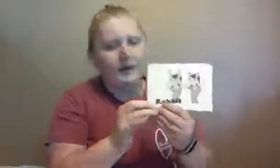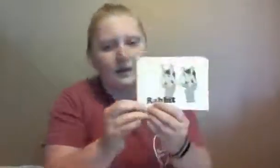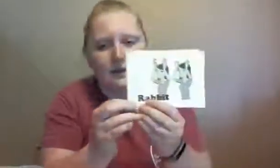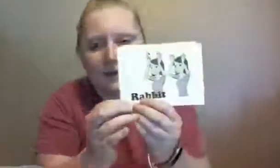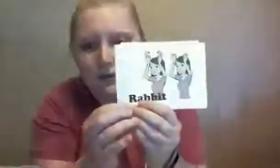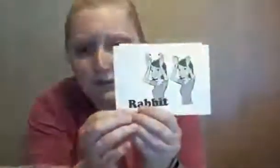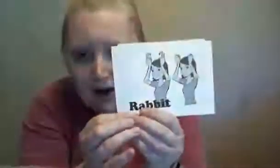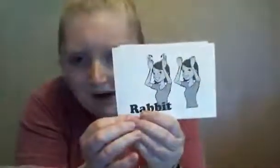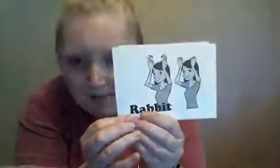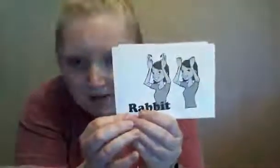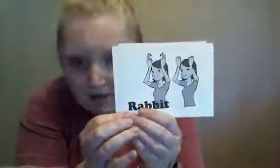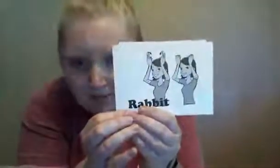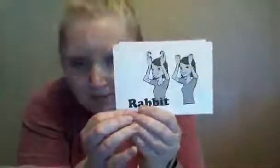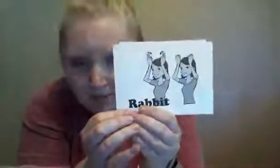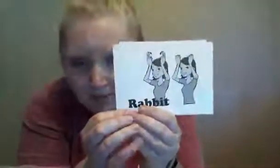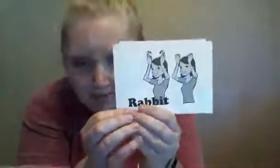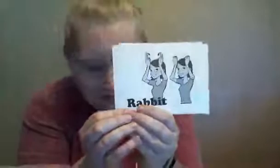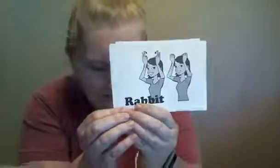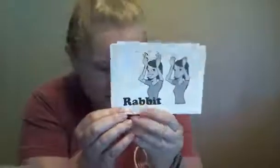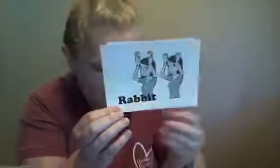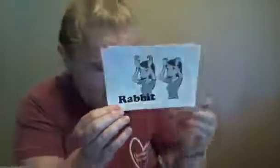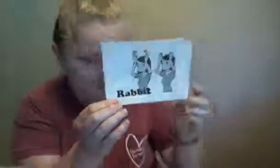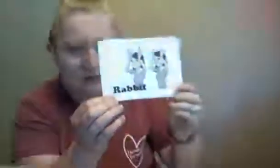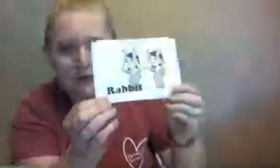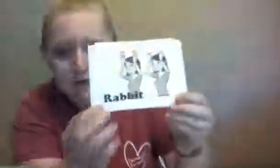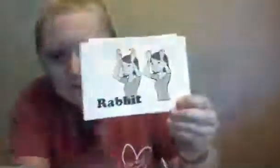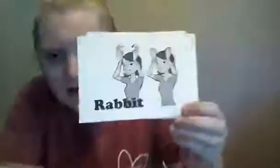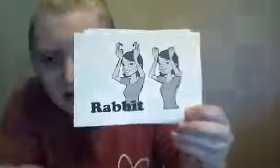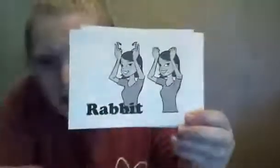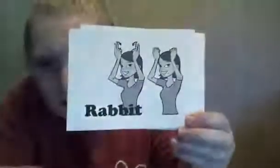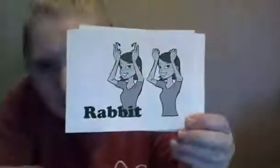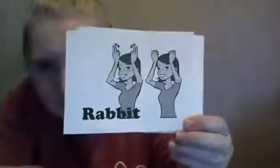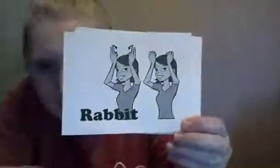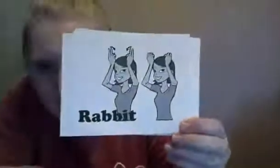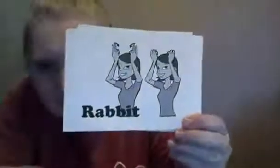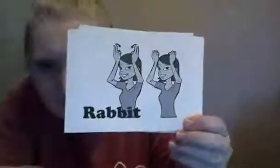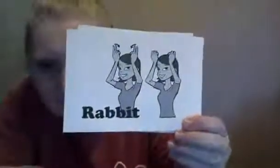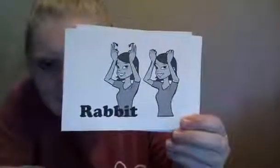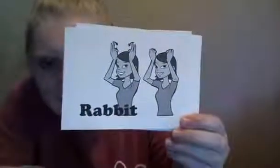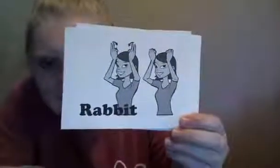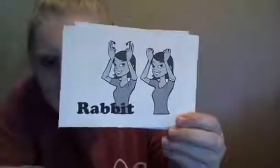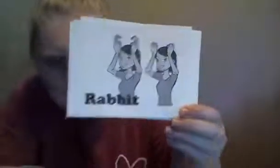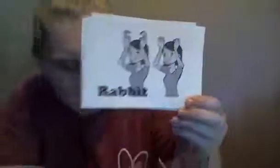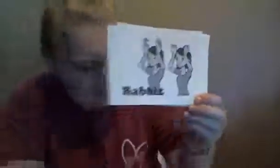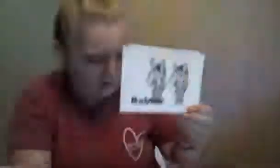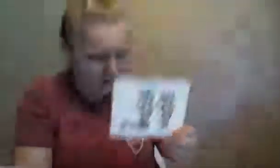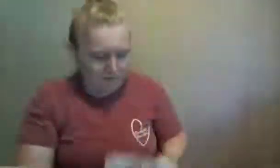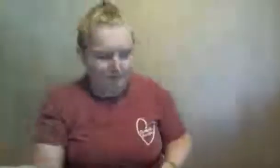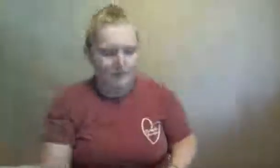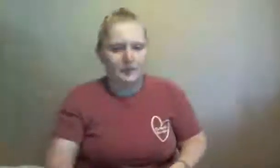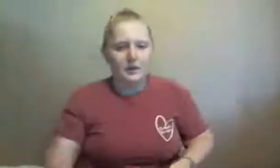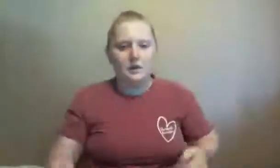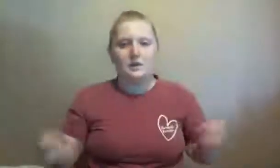And then rabbit. I'm going to show you, and then I have to set it down so I can show you.